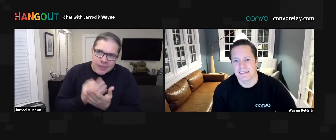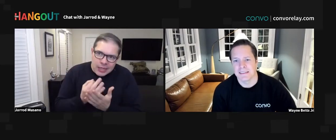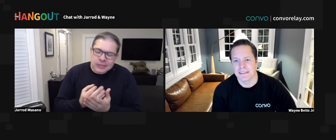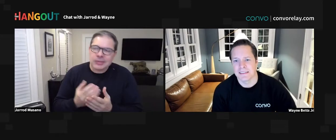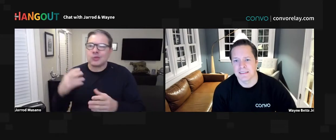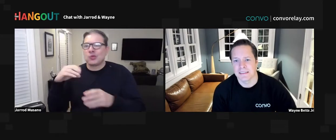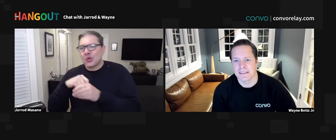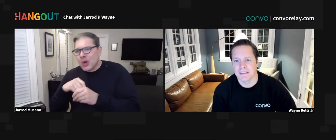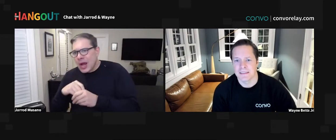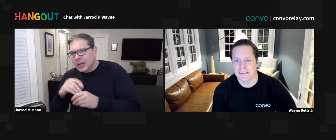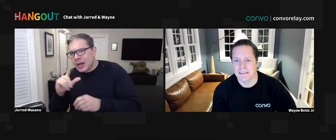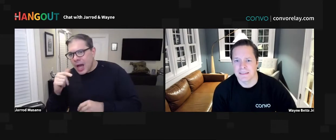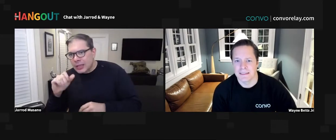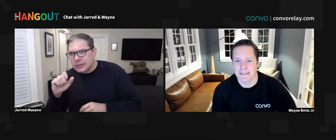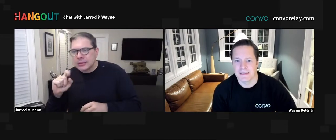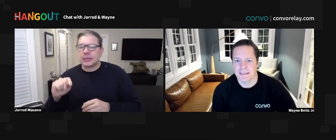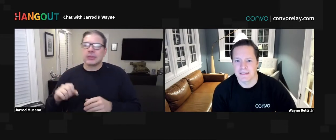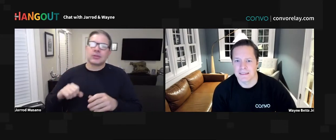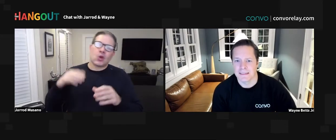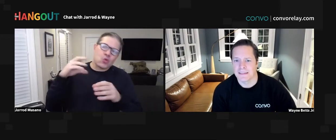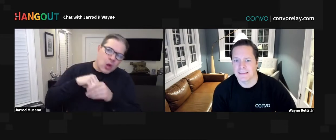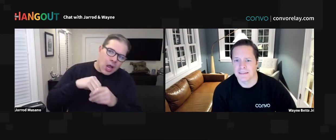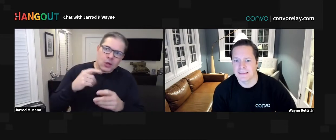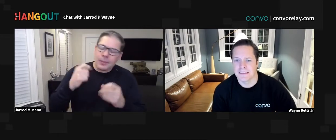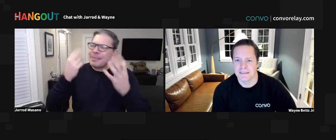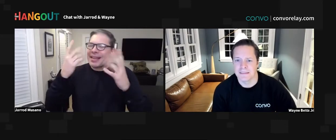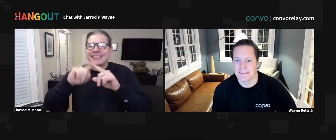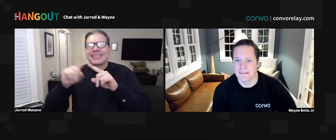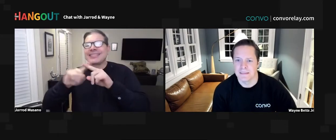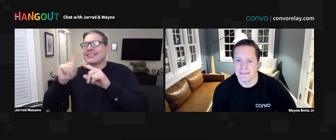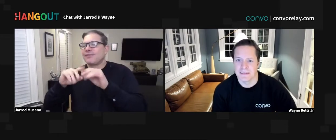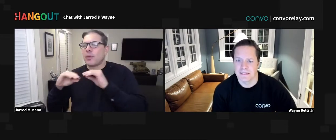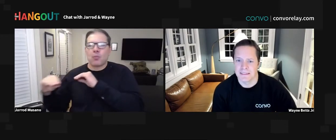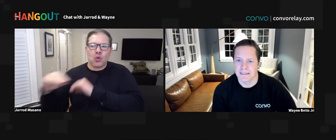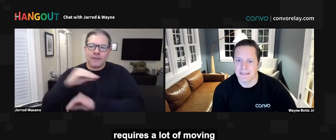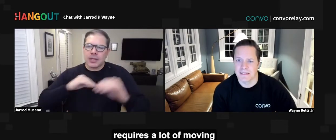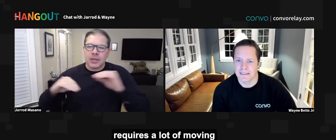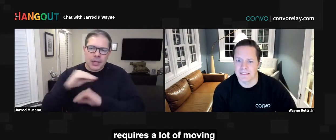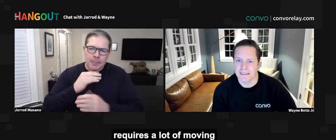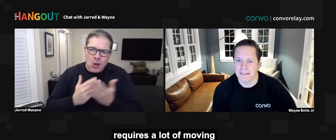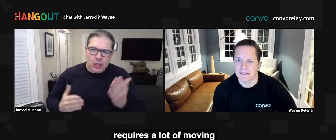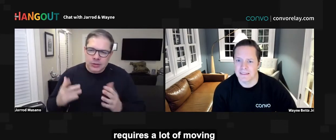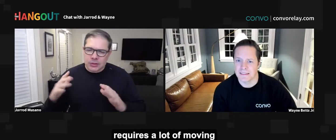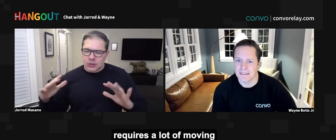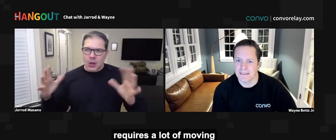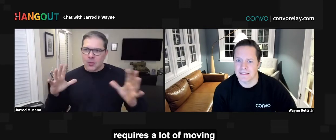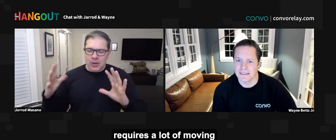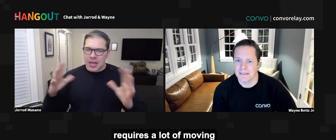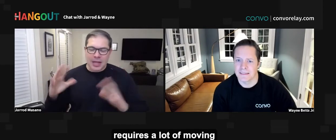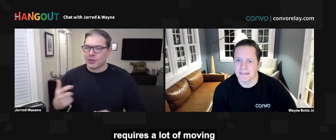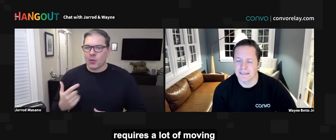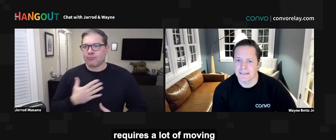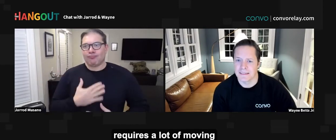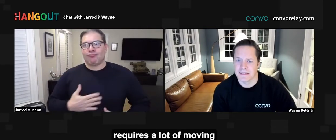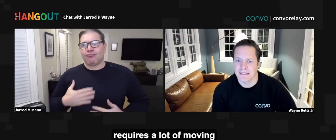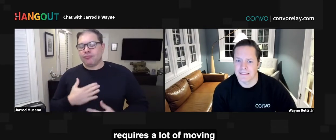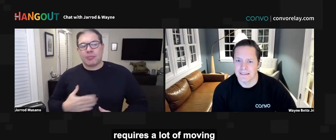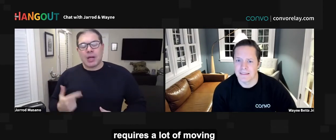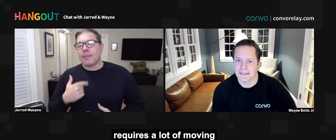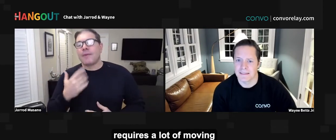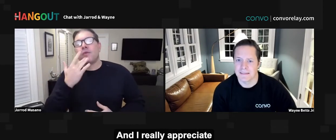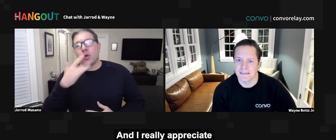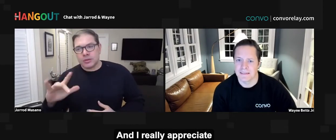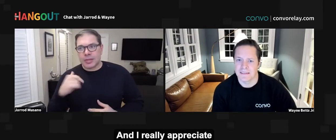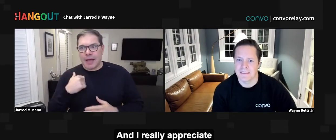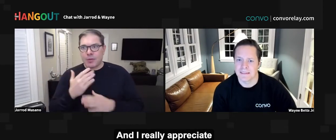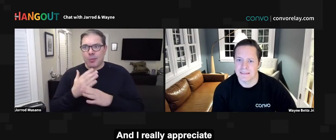together. Plans require financing, it requires logistics, requires a lot of moving parts to